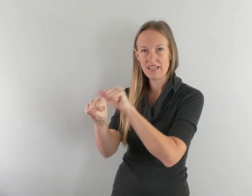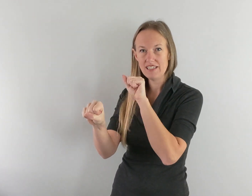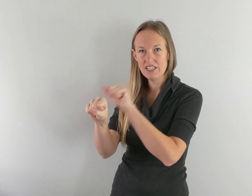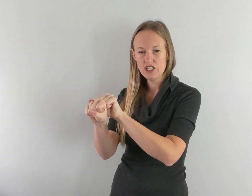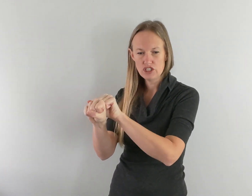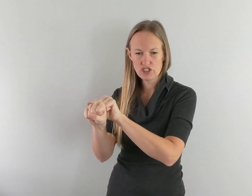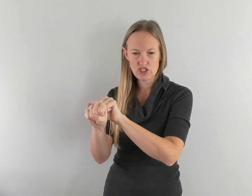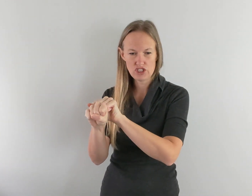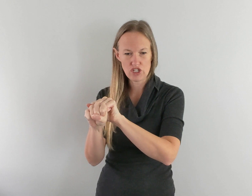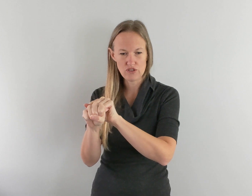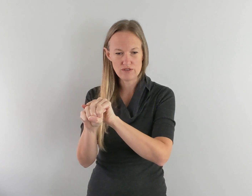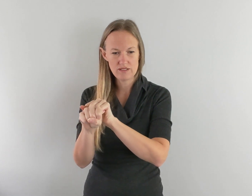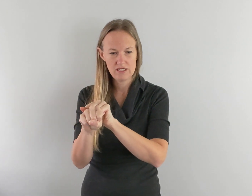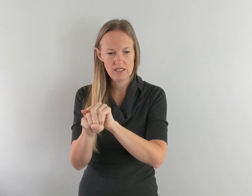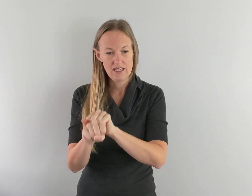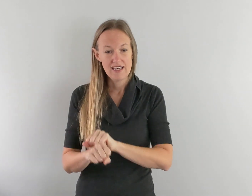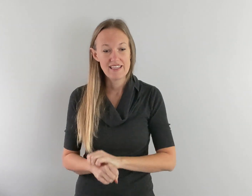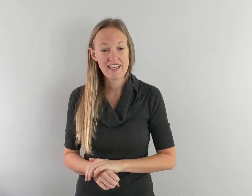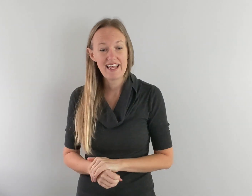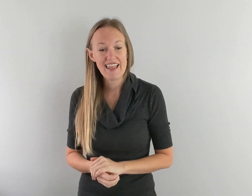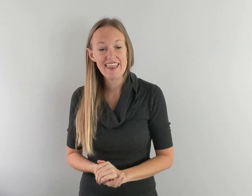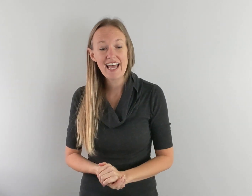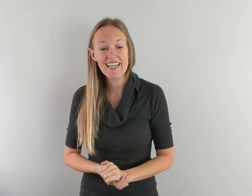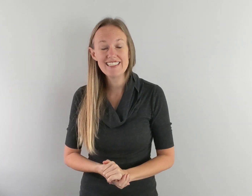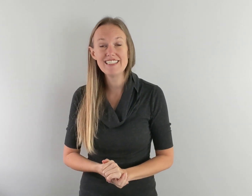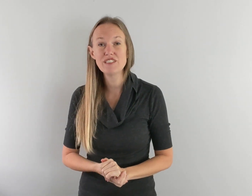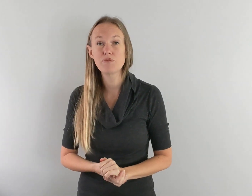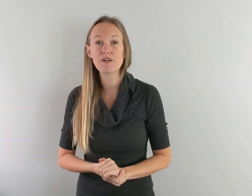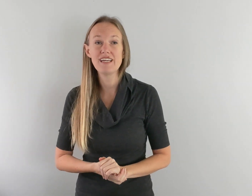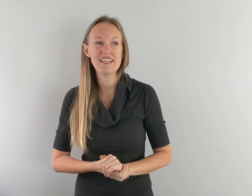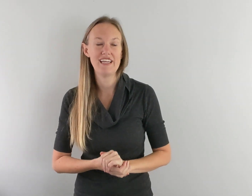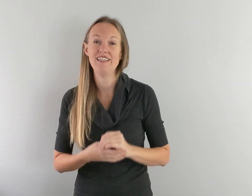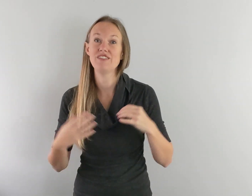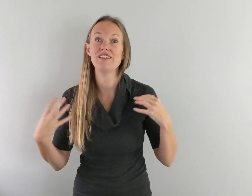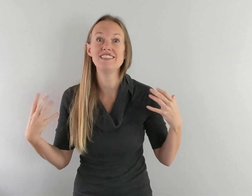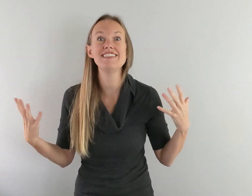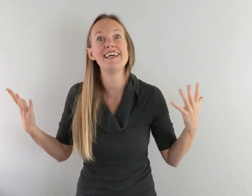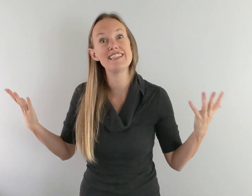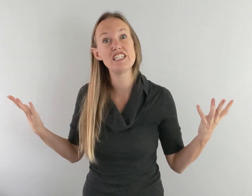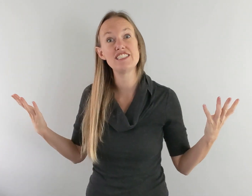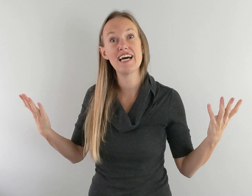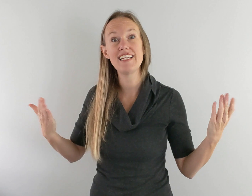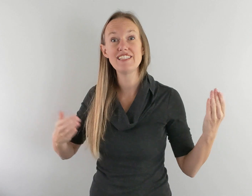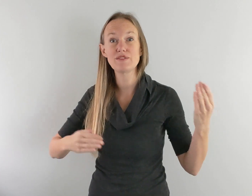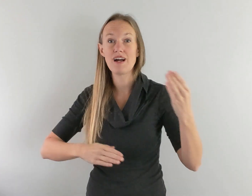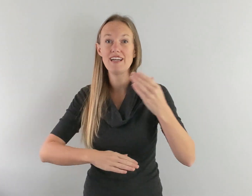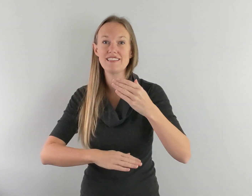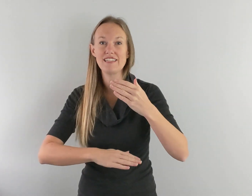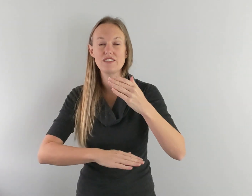okay, stone. And then light is breaking. So this is like the sun is rising. So